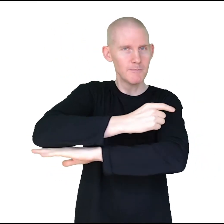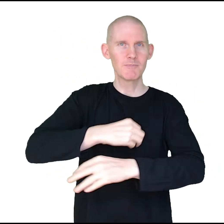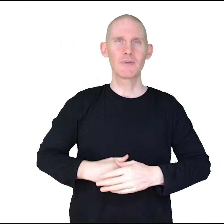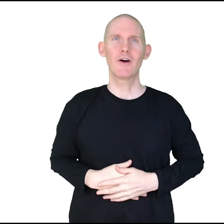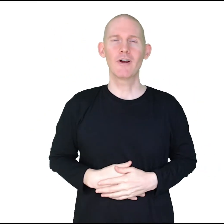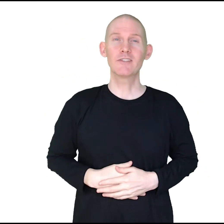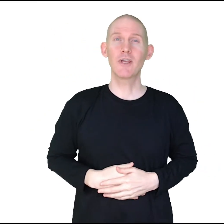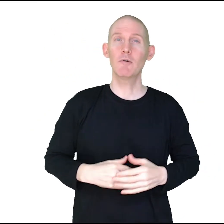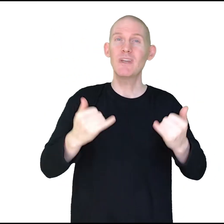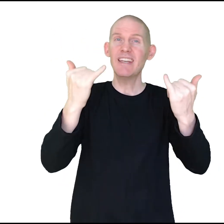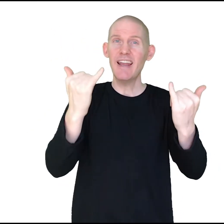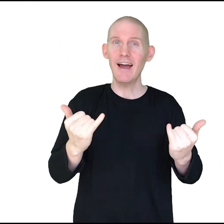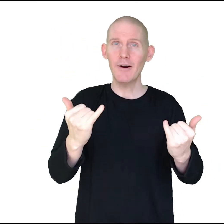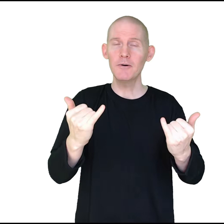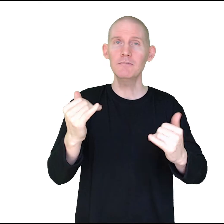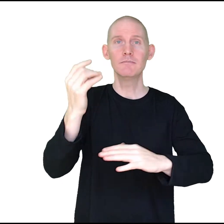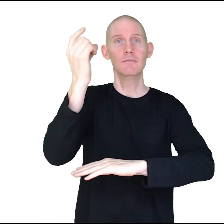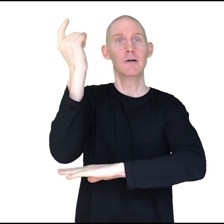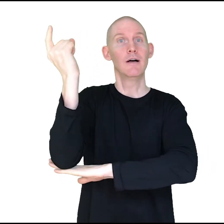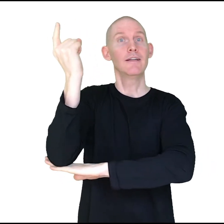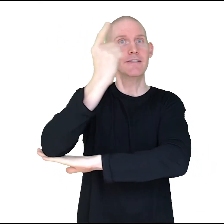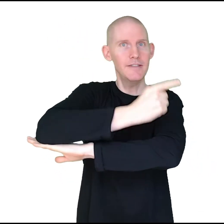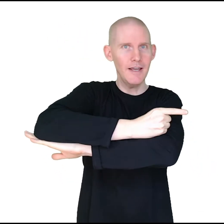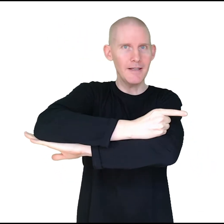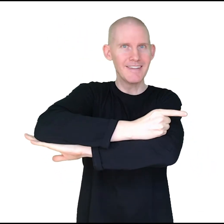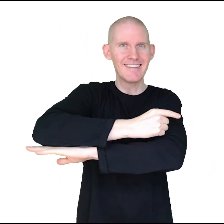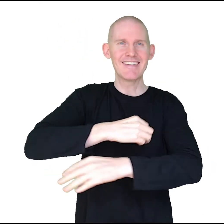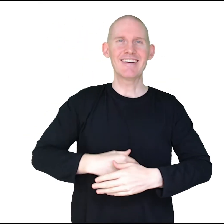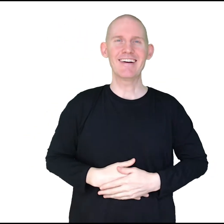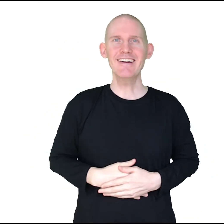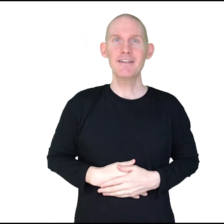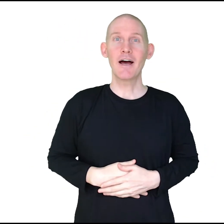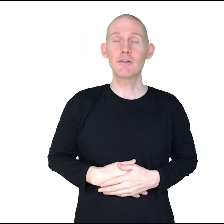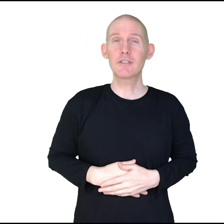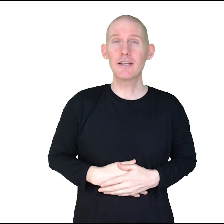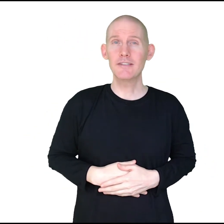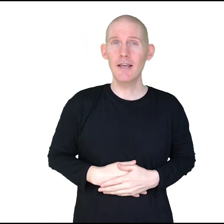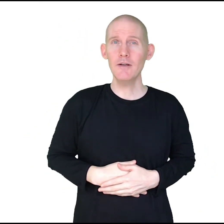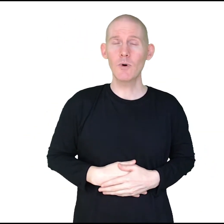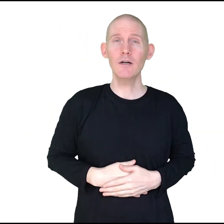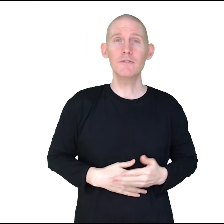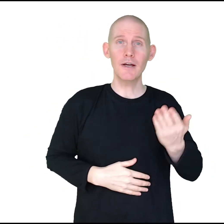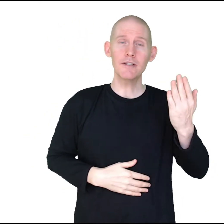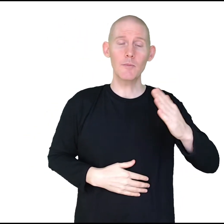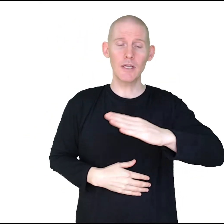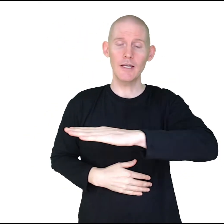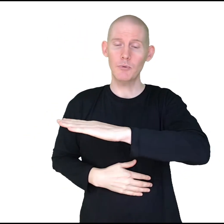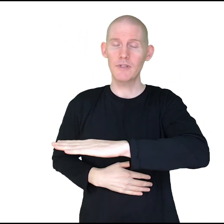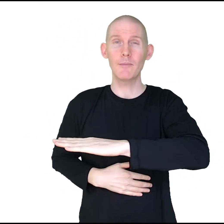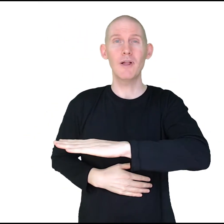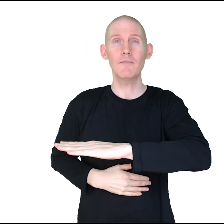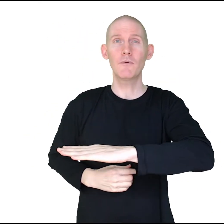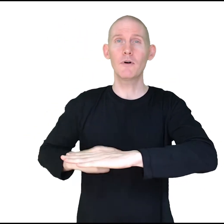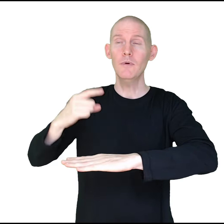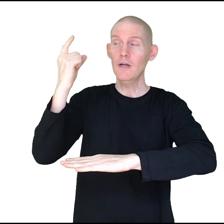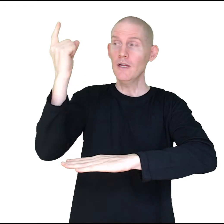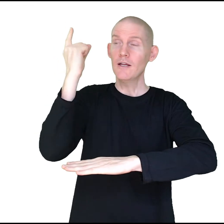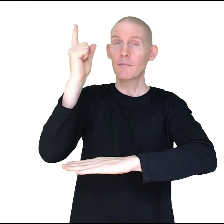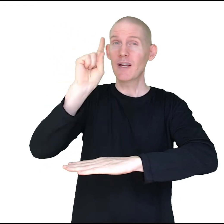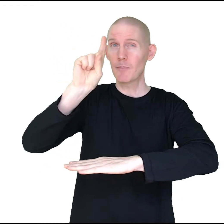All right, so that would be now, day. How do you sign day? Well, non-dominant hand, put that platform, make a pointer